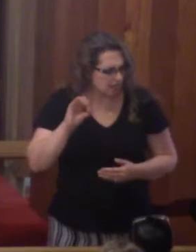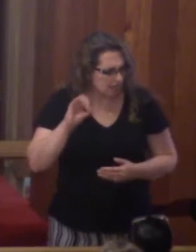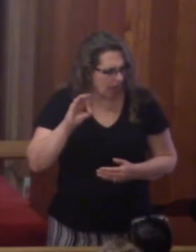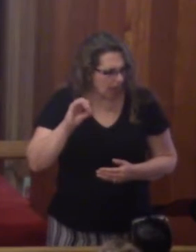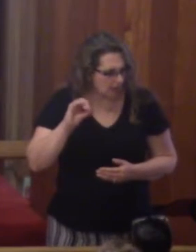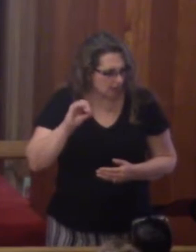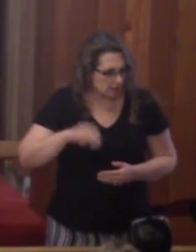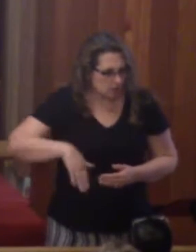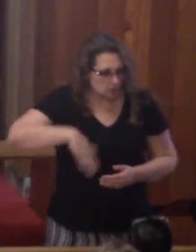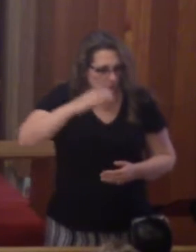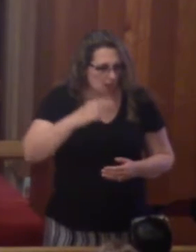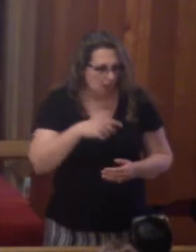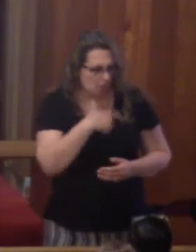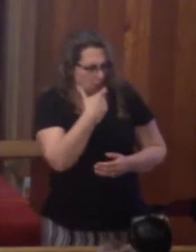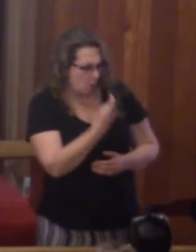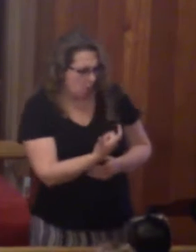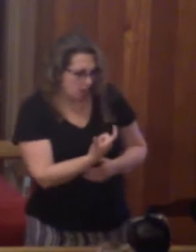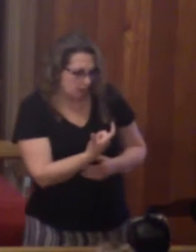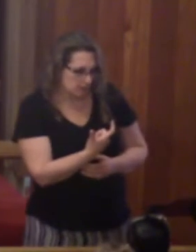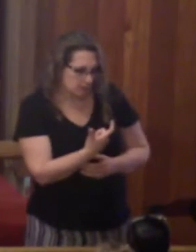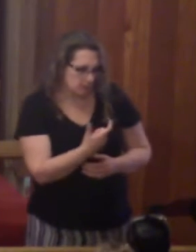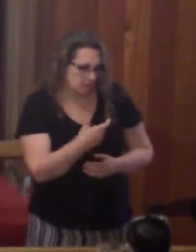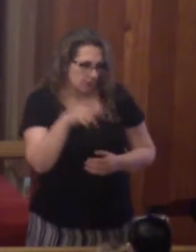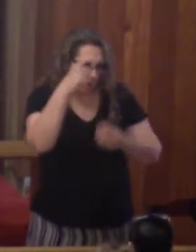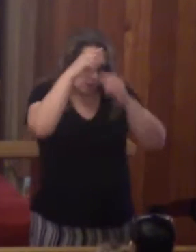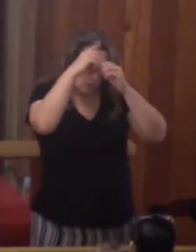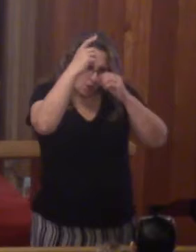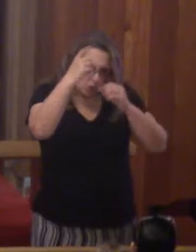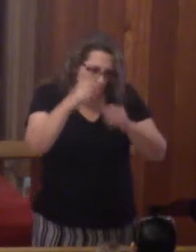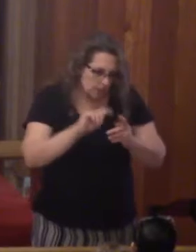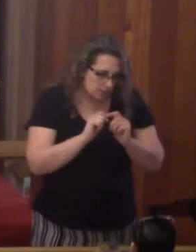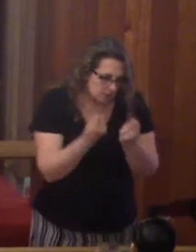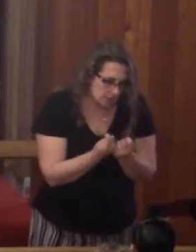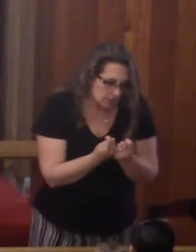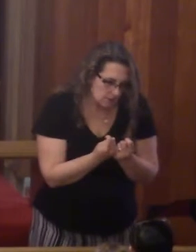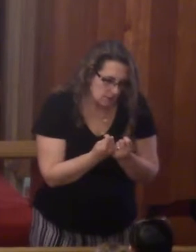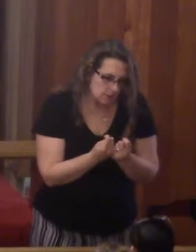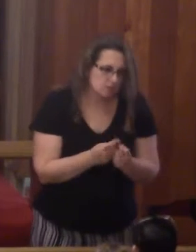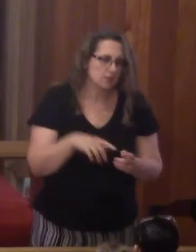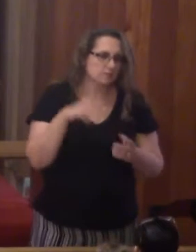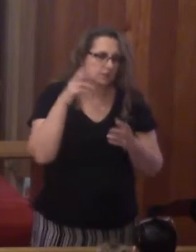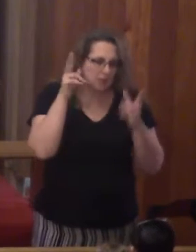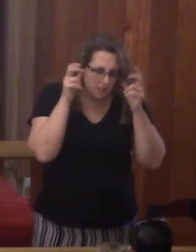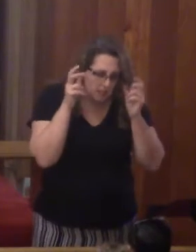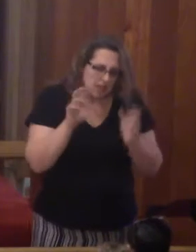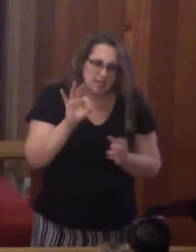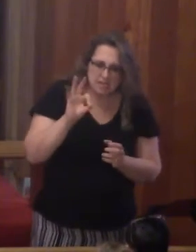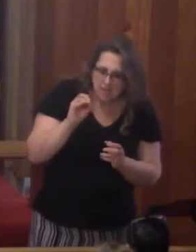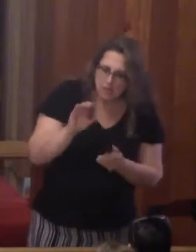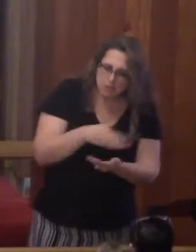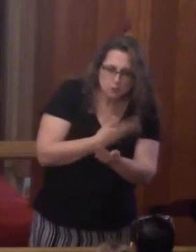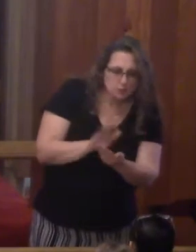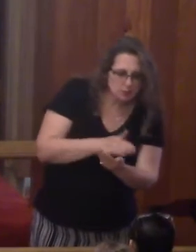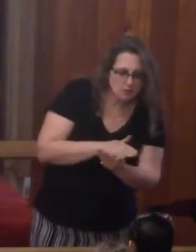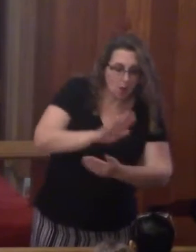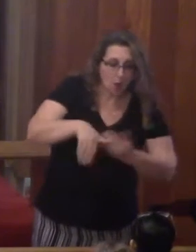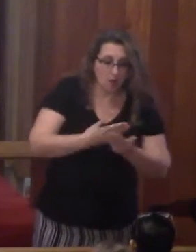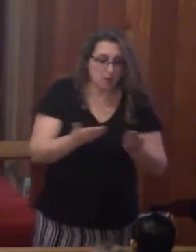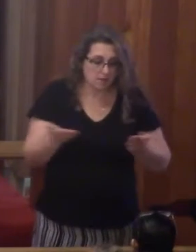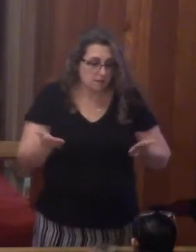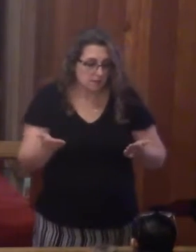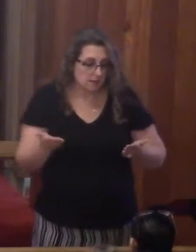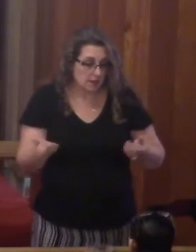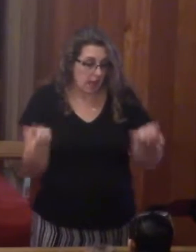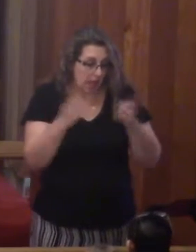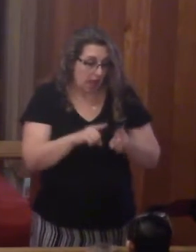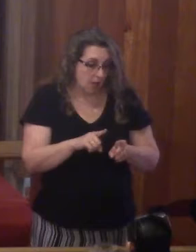growing up, watching the Dream Team in '92, listening to Hootie and the Blowfish, and all the other lovely things that